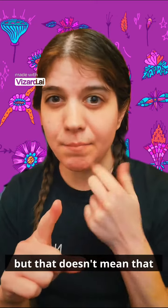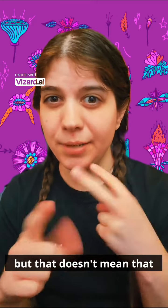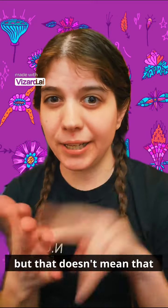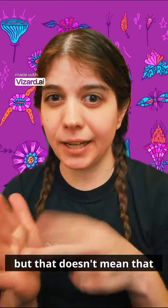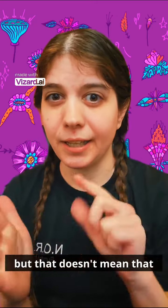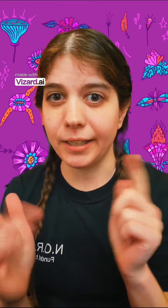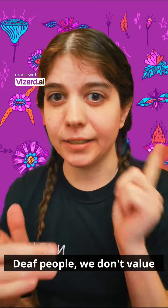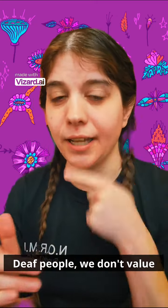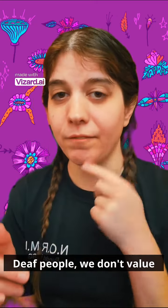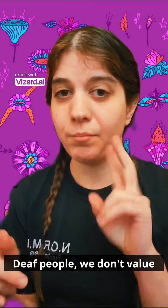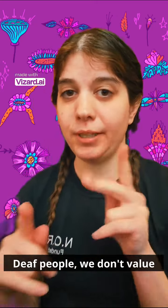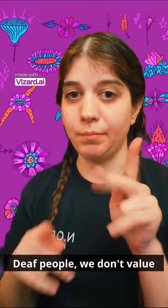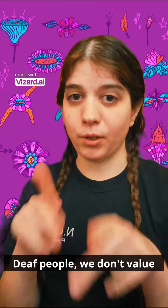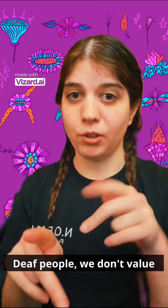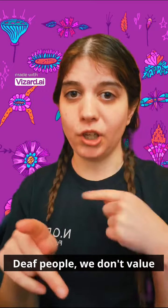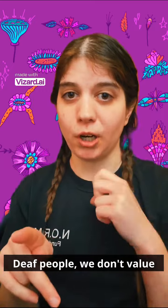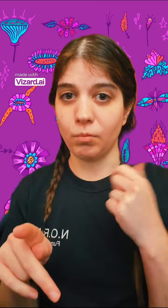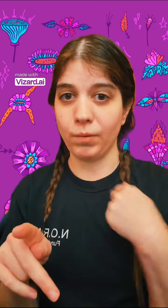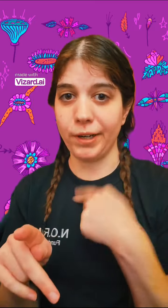mean that deaf people, we don't